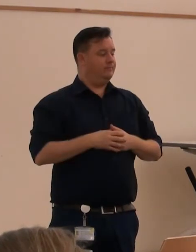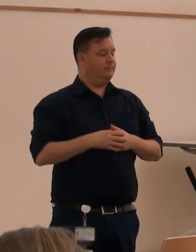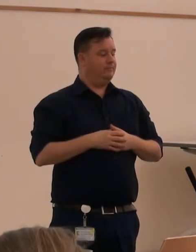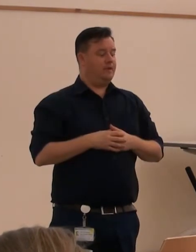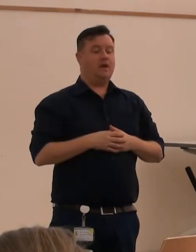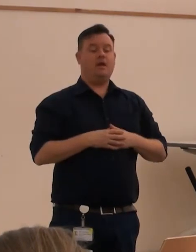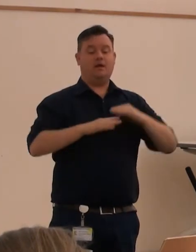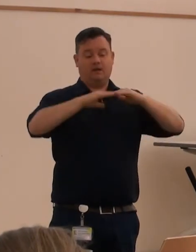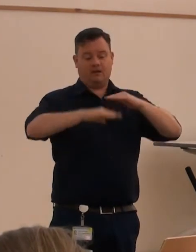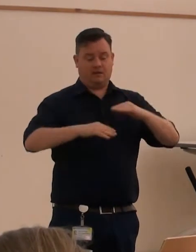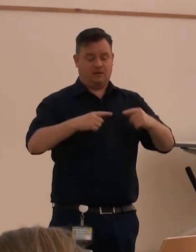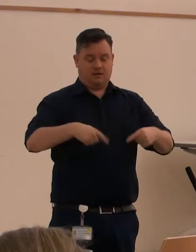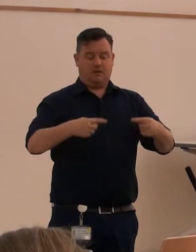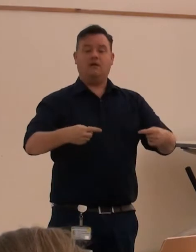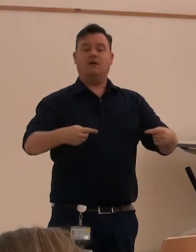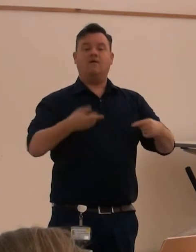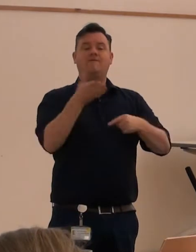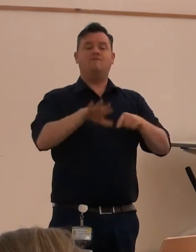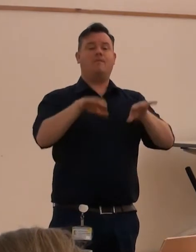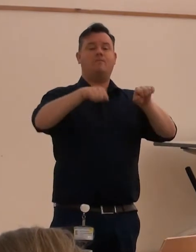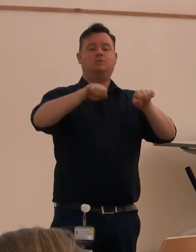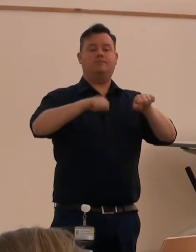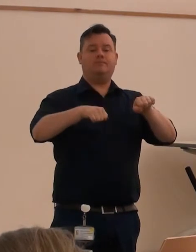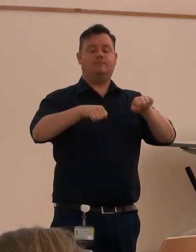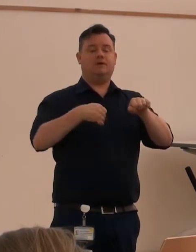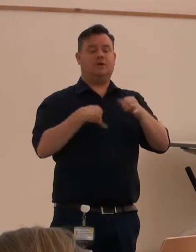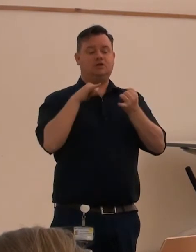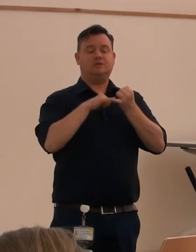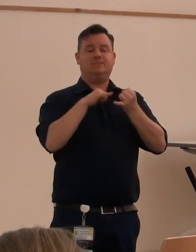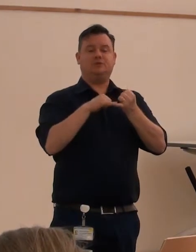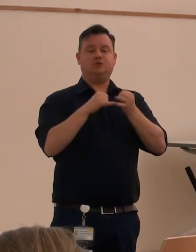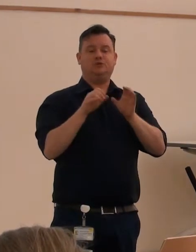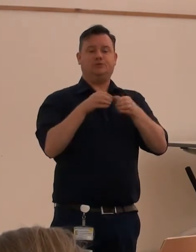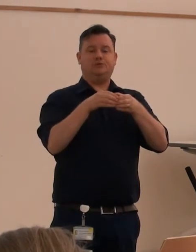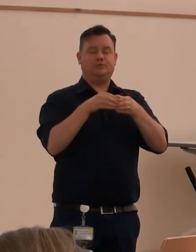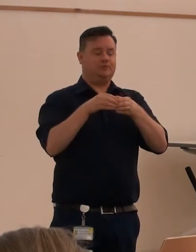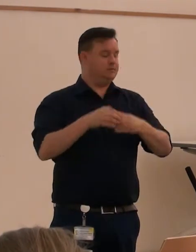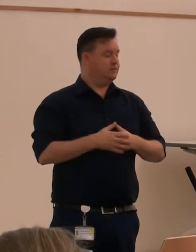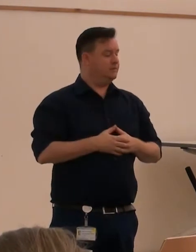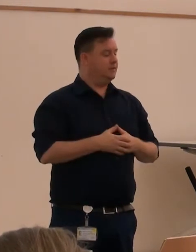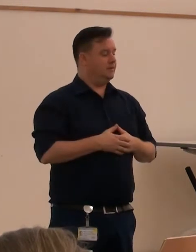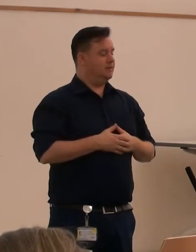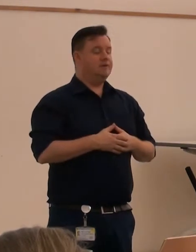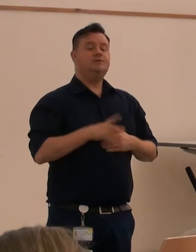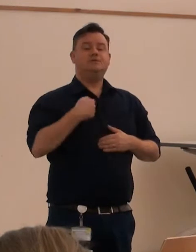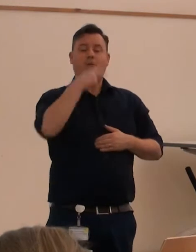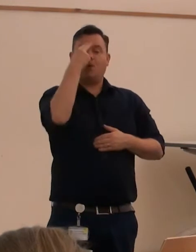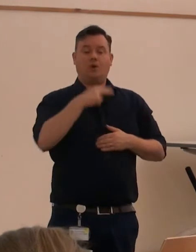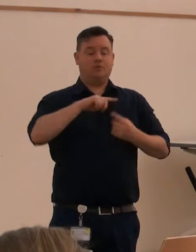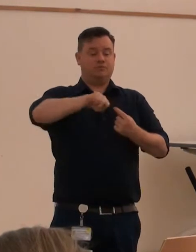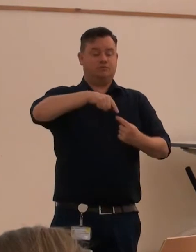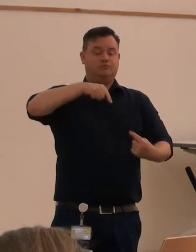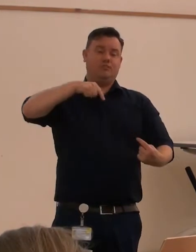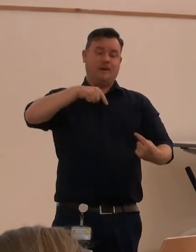at the bottom of the motorcycle suspension unit. So it's kind of tied to report to me. Spring back could be spring back